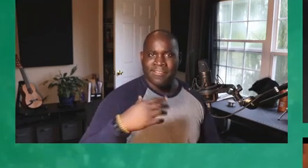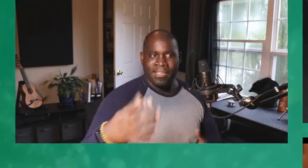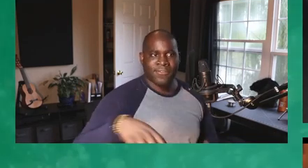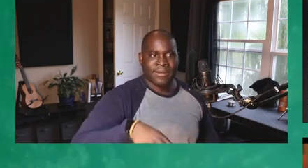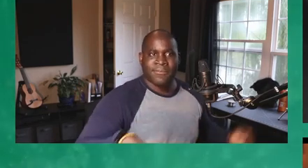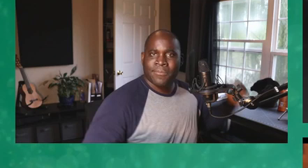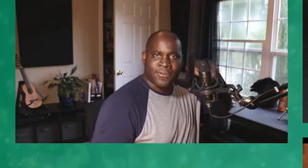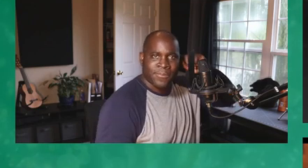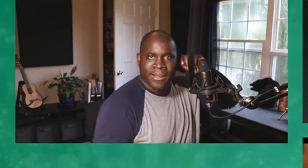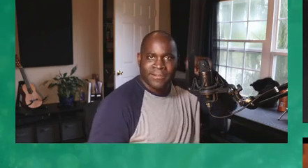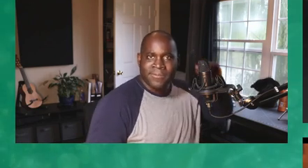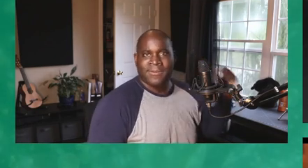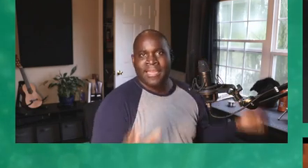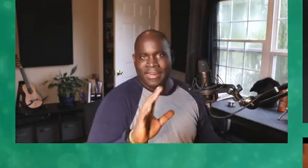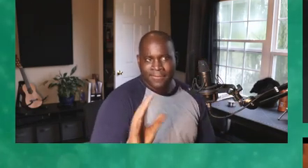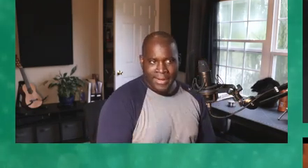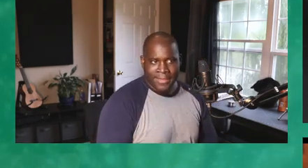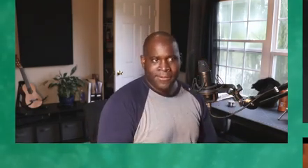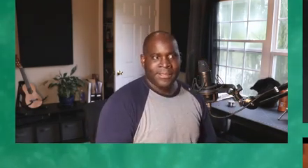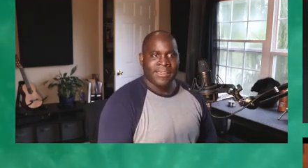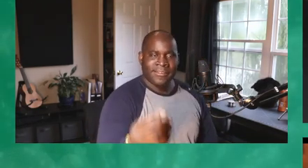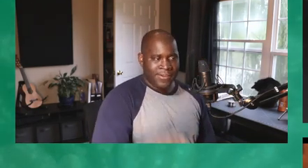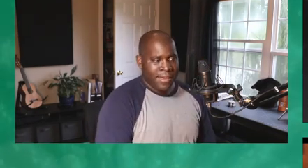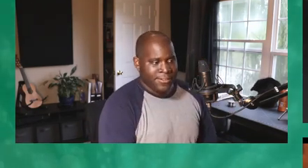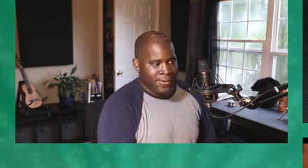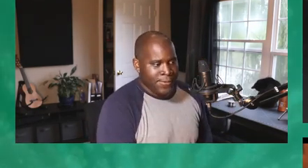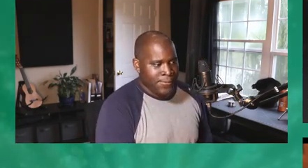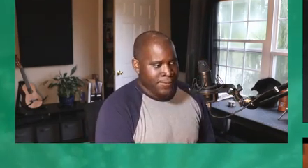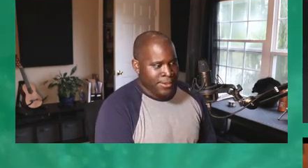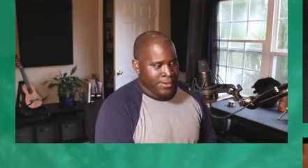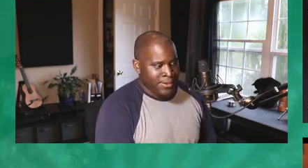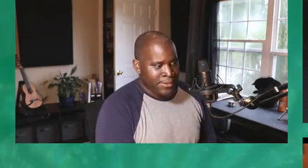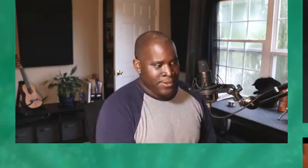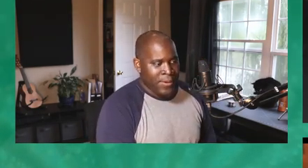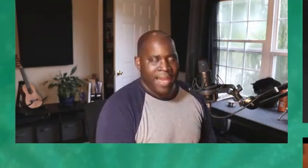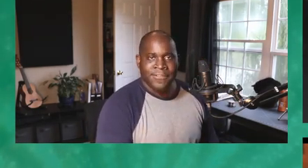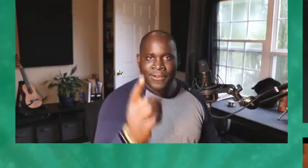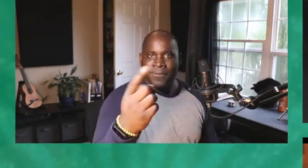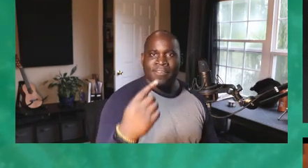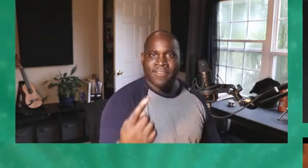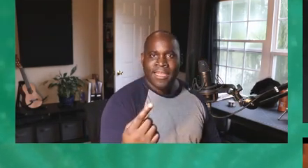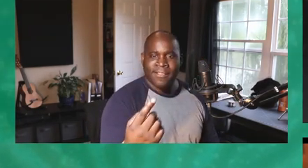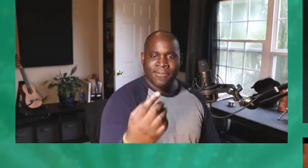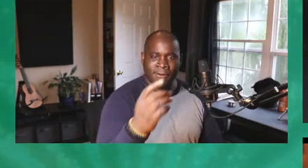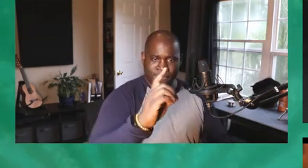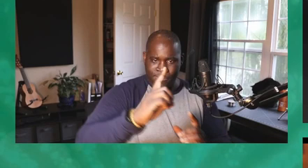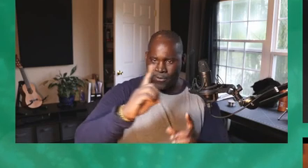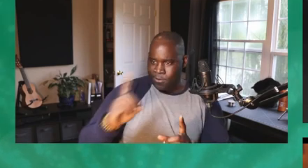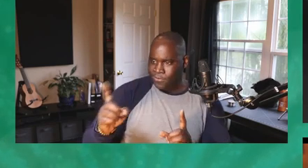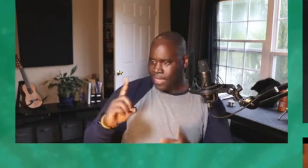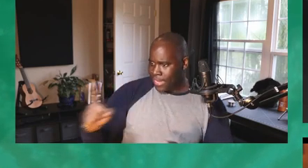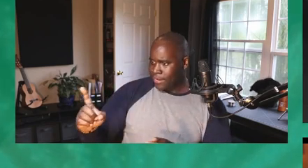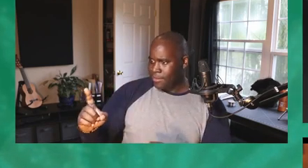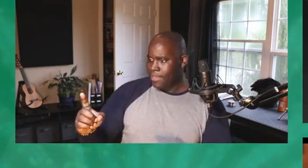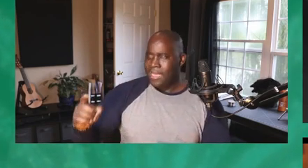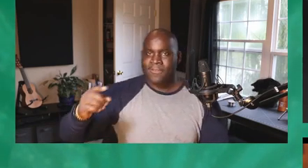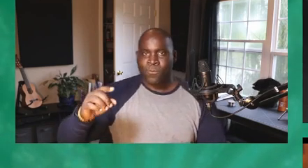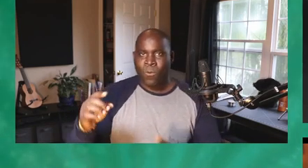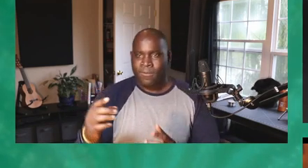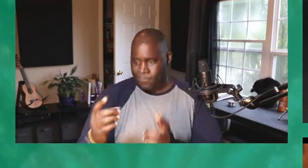can see the signs from a different perspective and different angle. Because you have to know the signs from your